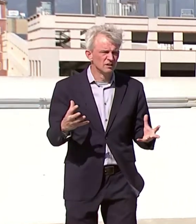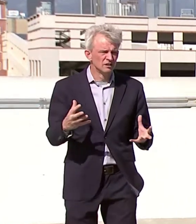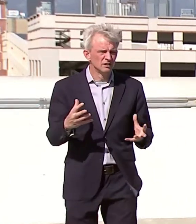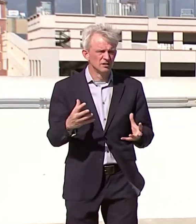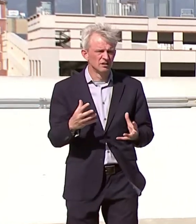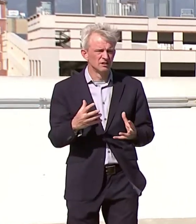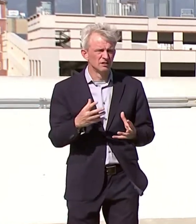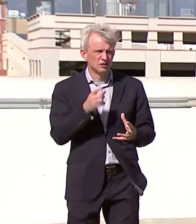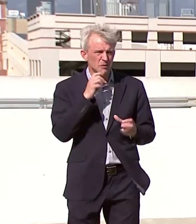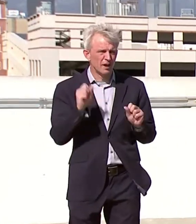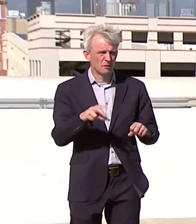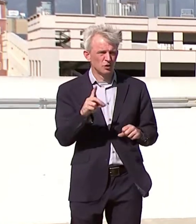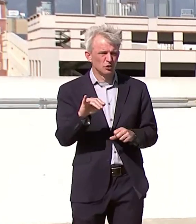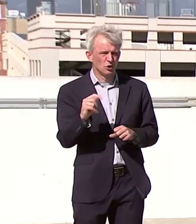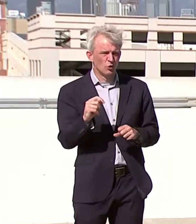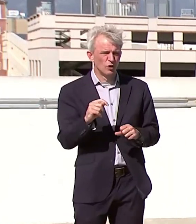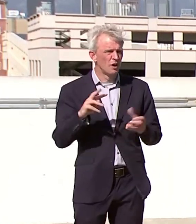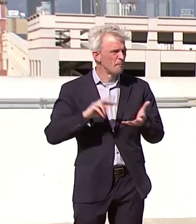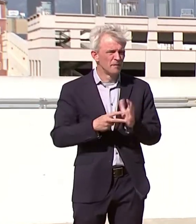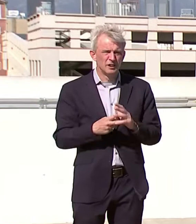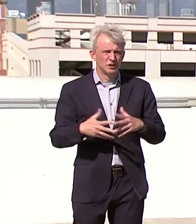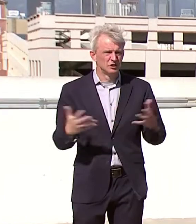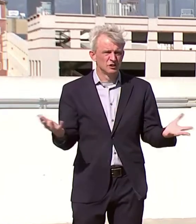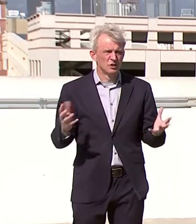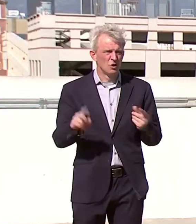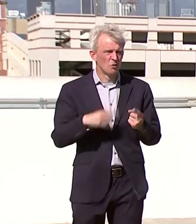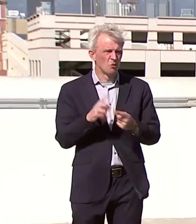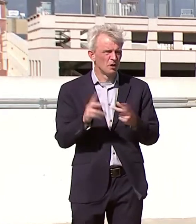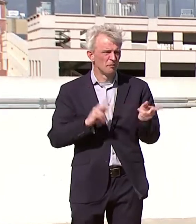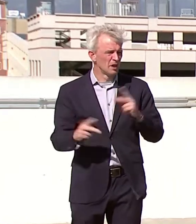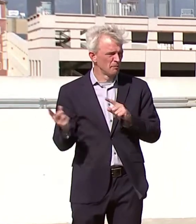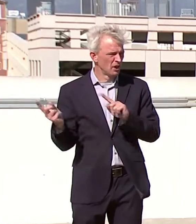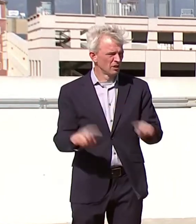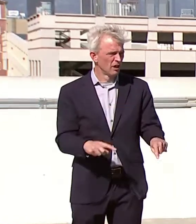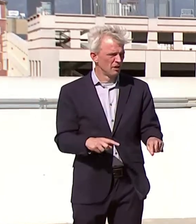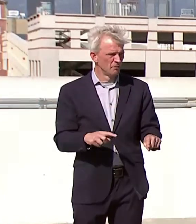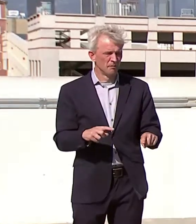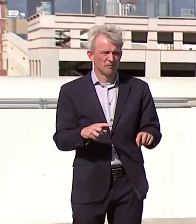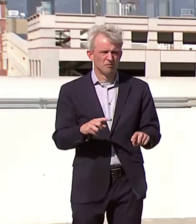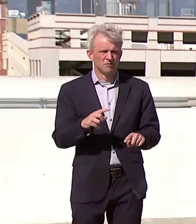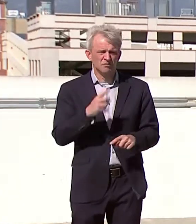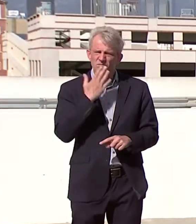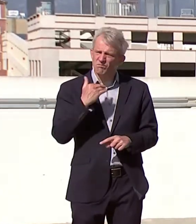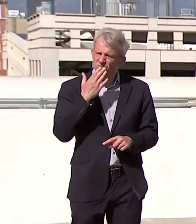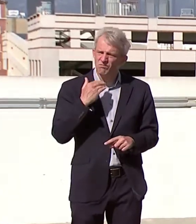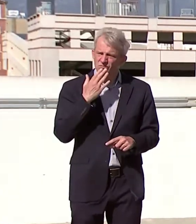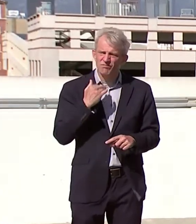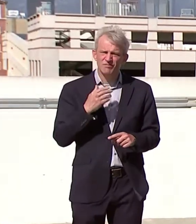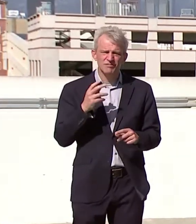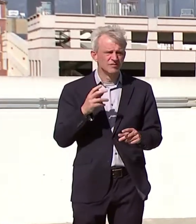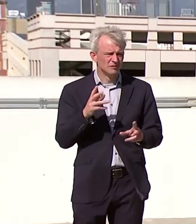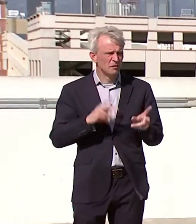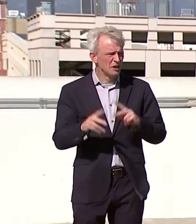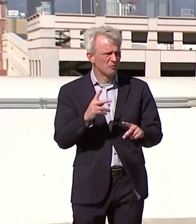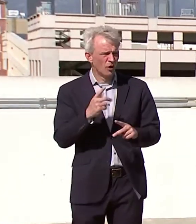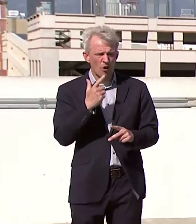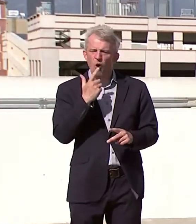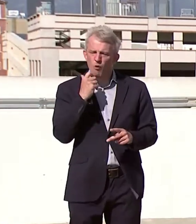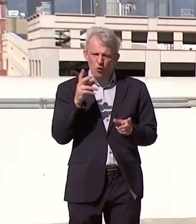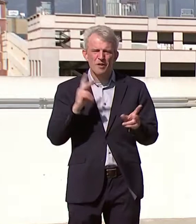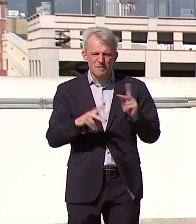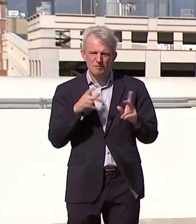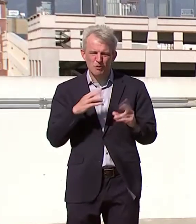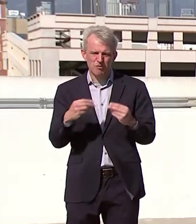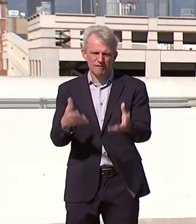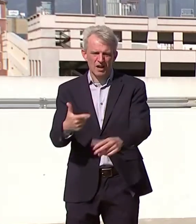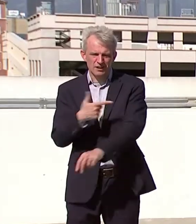And what that means is that when people come here, amazing, kind, and caring people are going to be the ones administering the